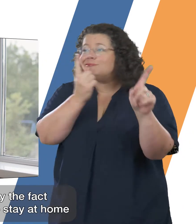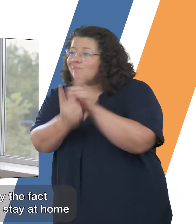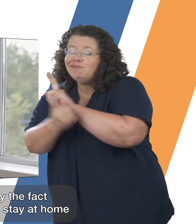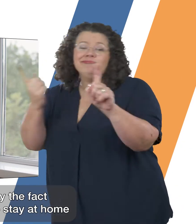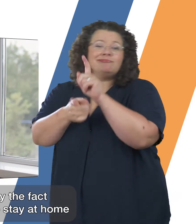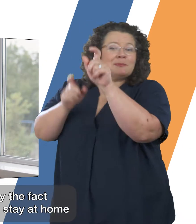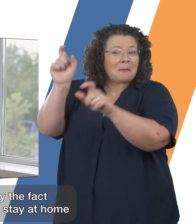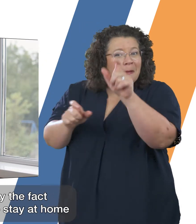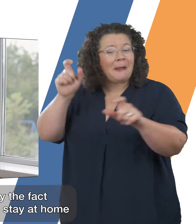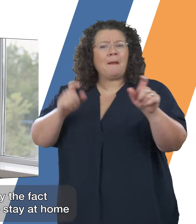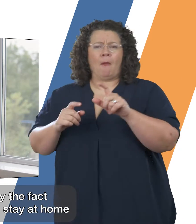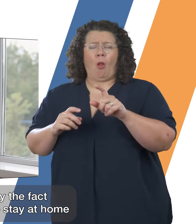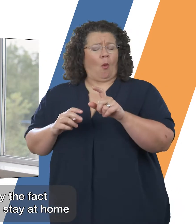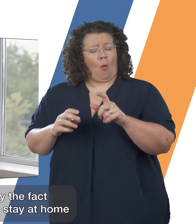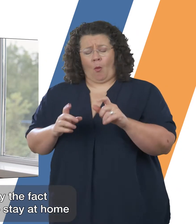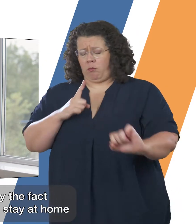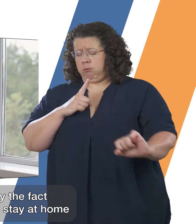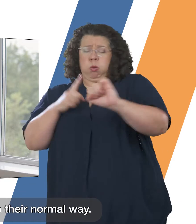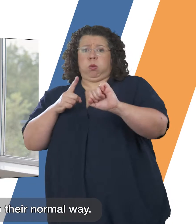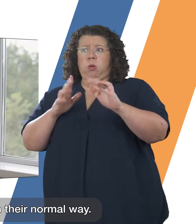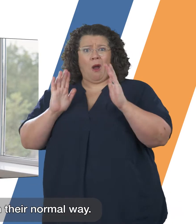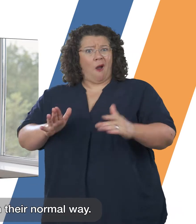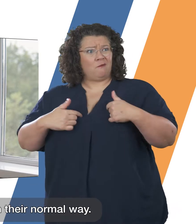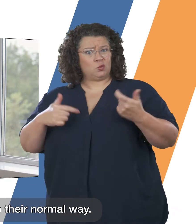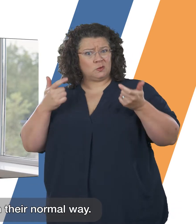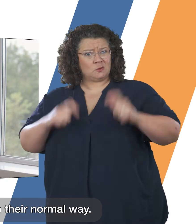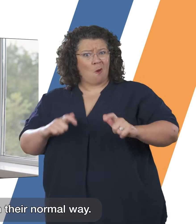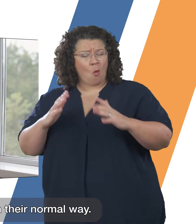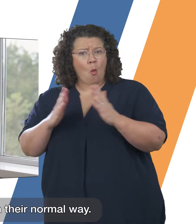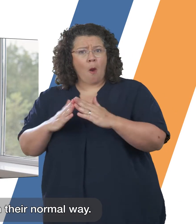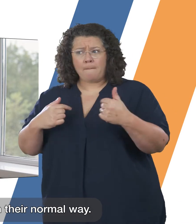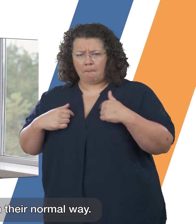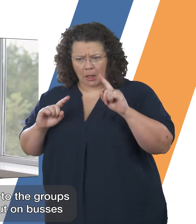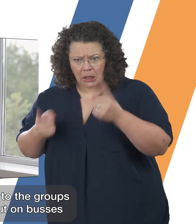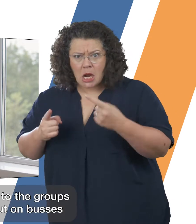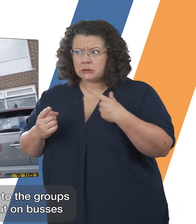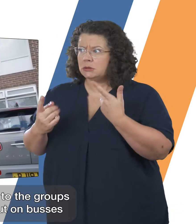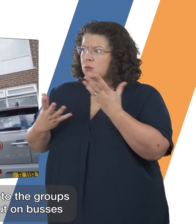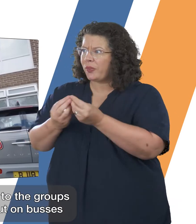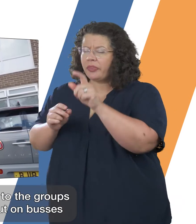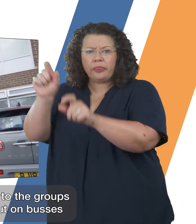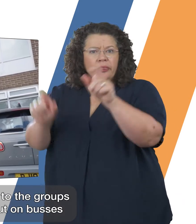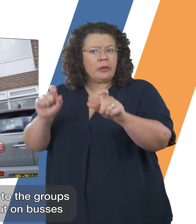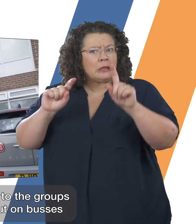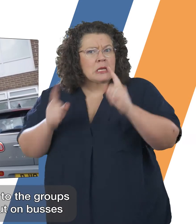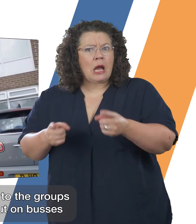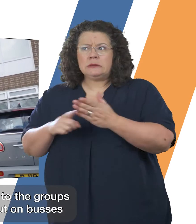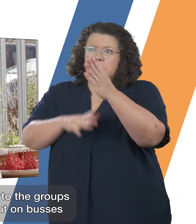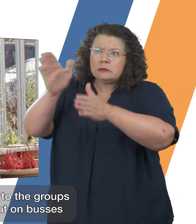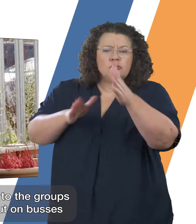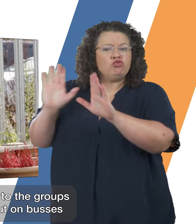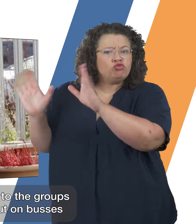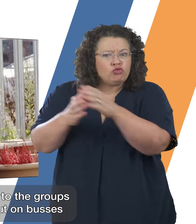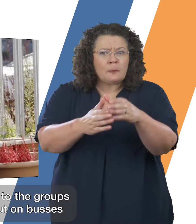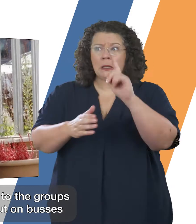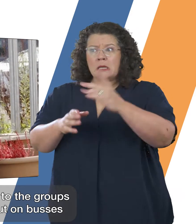quite affected by the fact that they needed to stay at home. They couldn't socialise in their normal way. They couldn't come to the groups, they couldn't go out